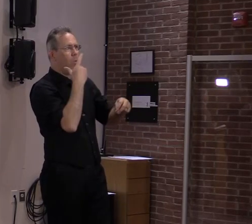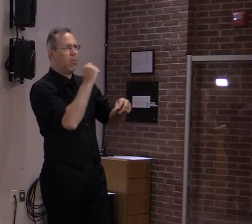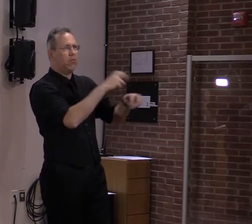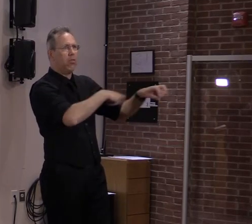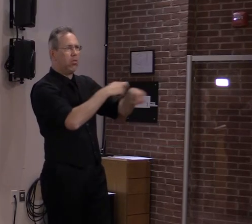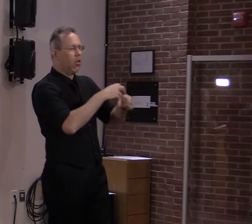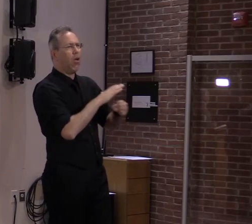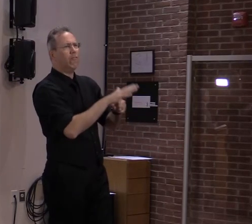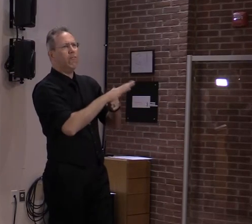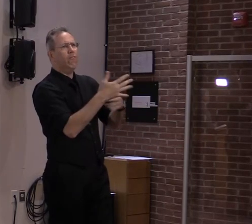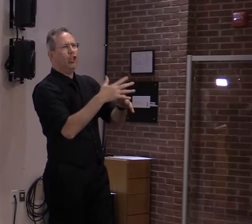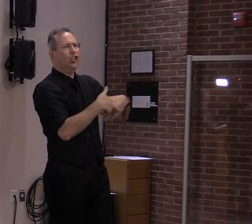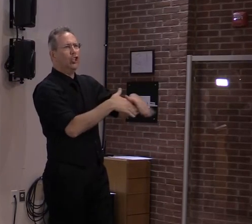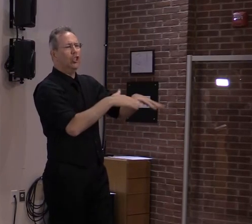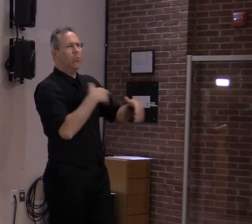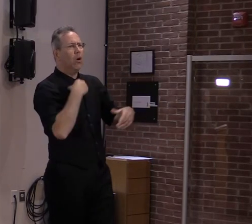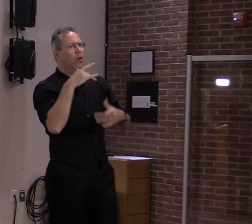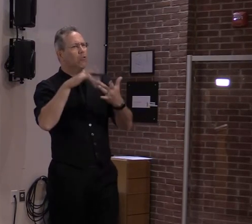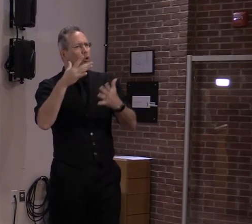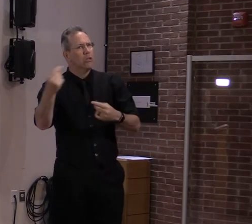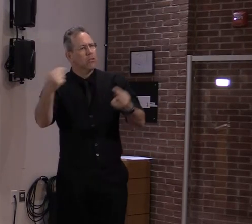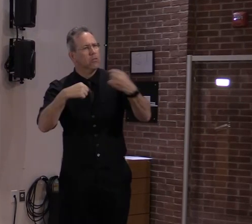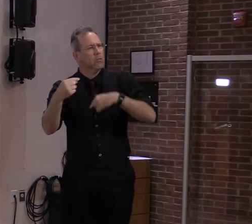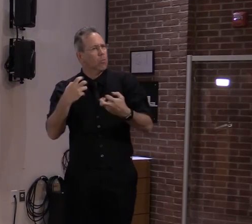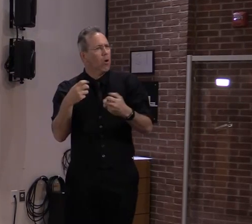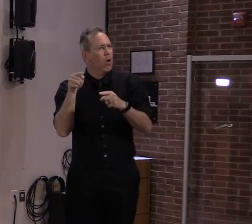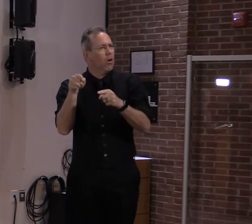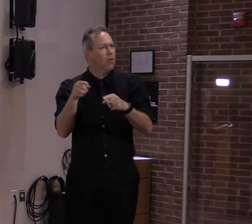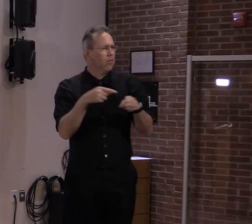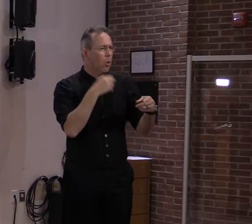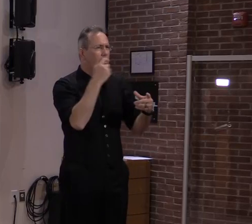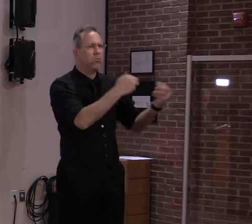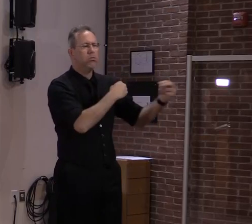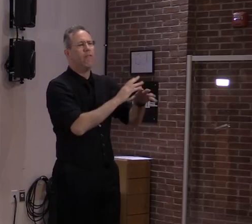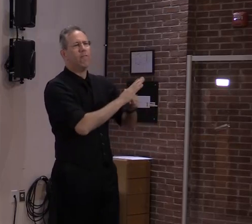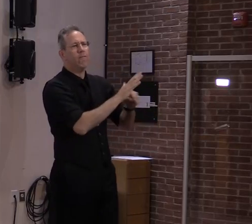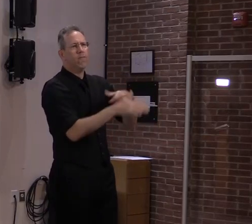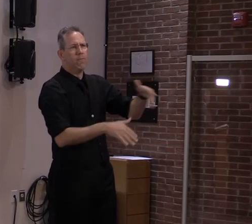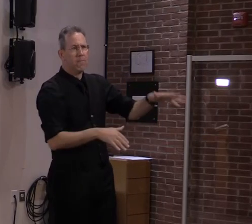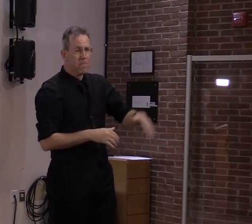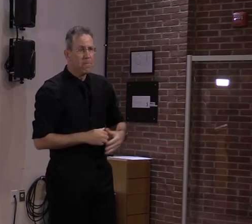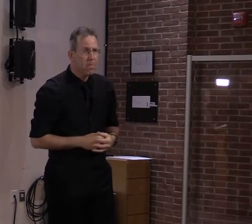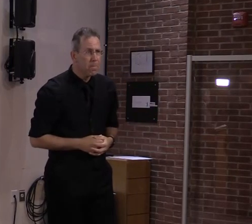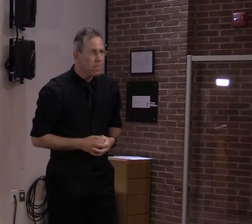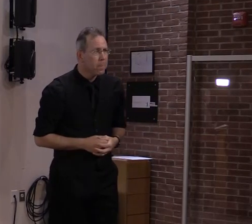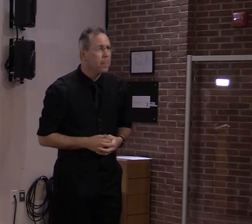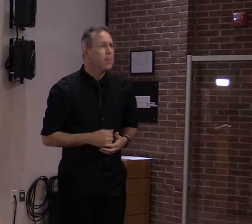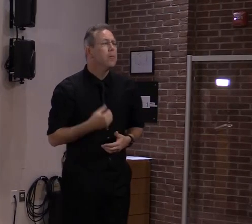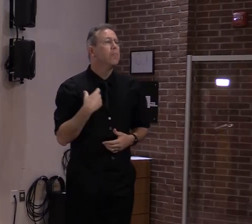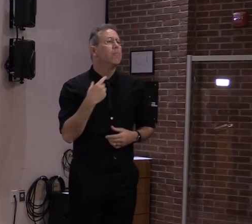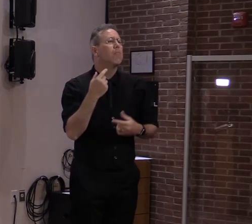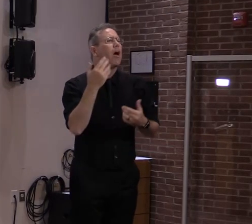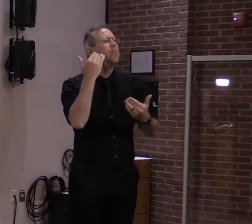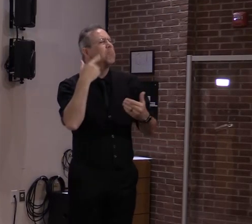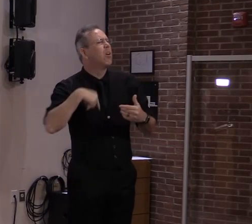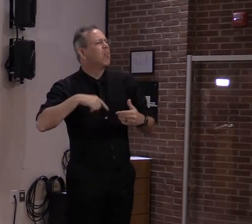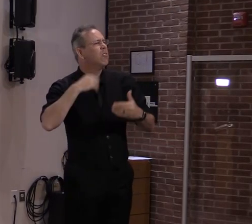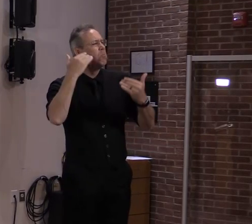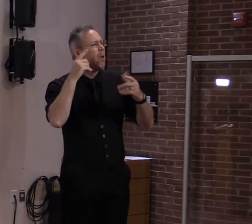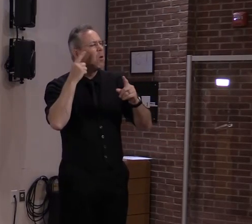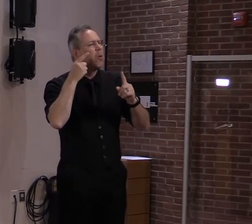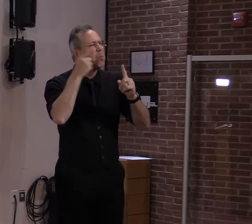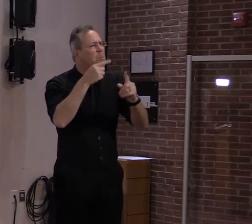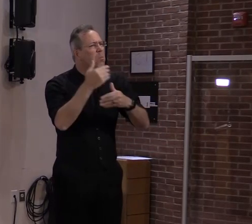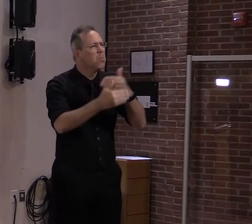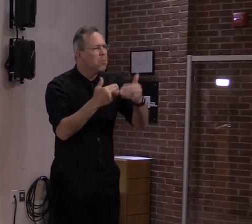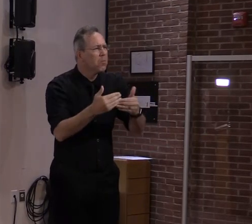what happens? Well, in many cases, we'll still be, over the course of this year, be using hotel motels at a